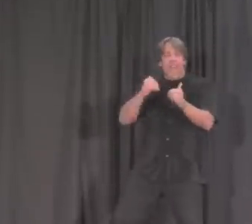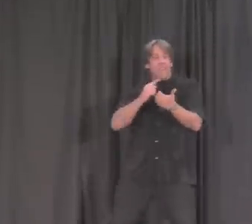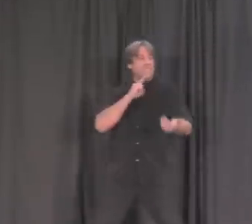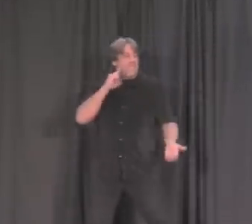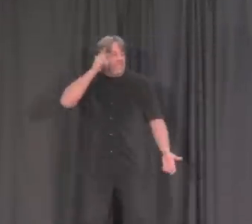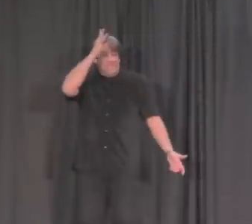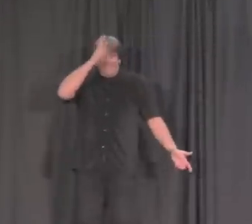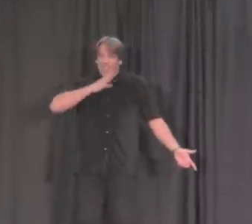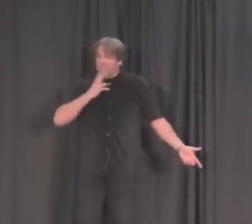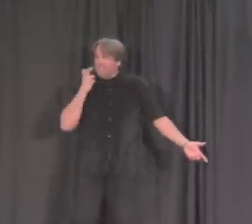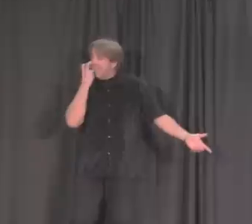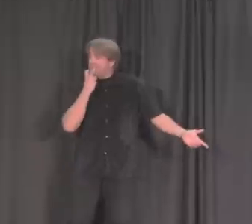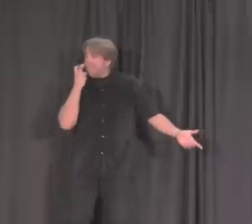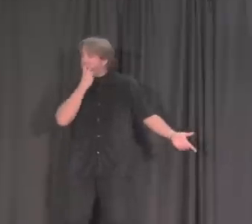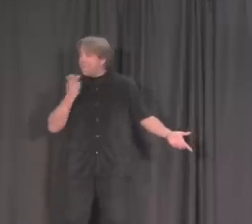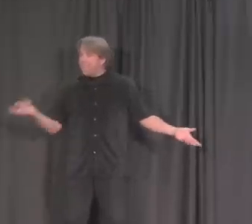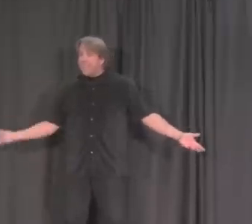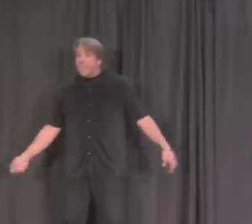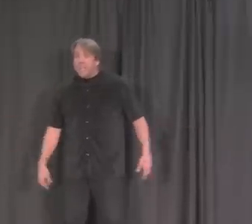Poor deaf people, why are they supposed to read lips?